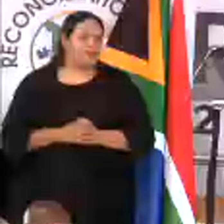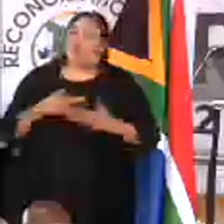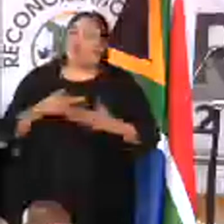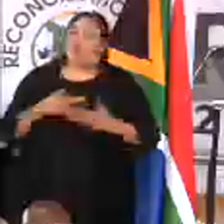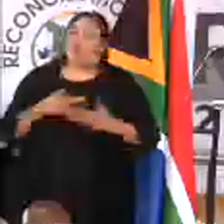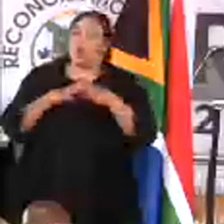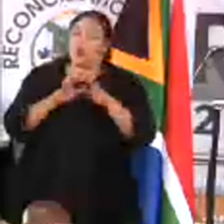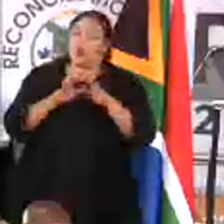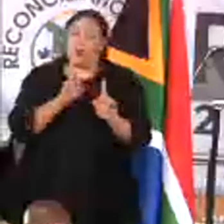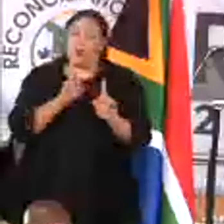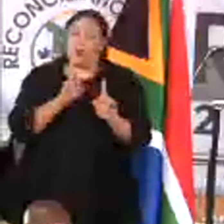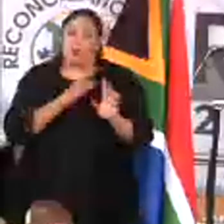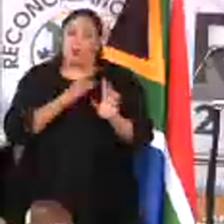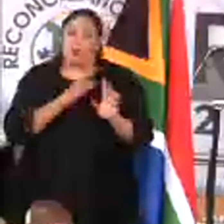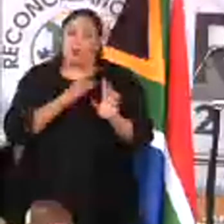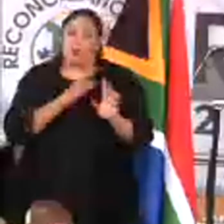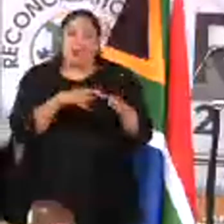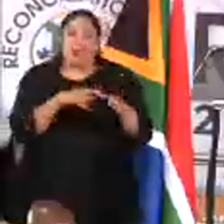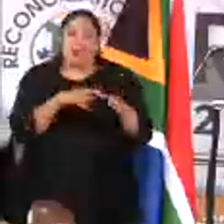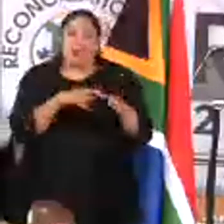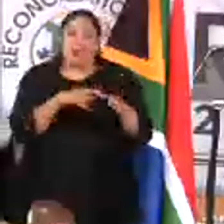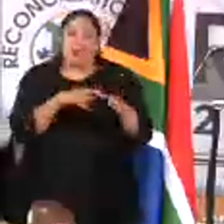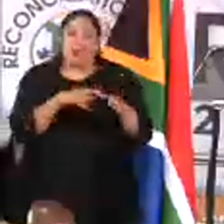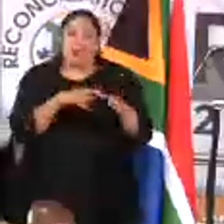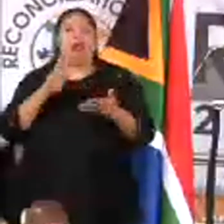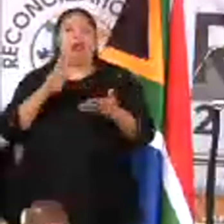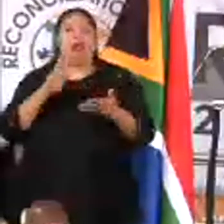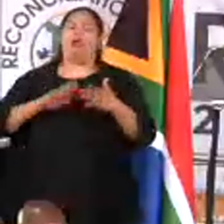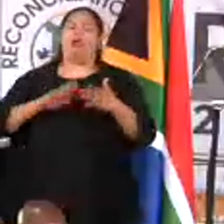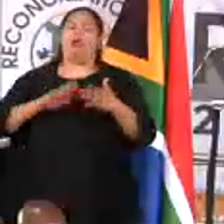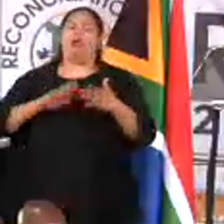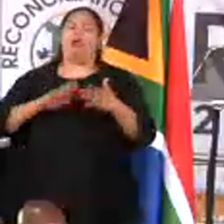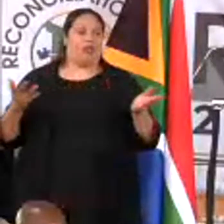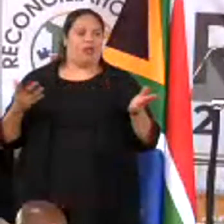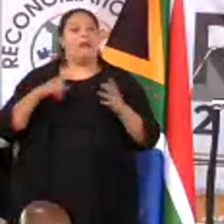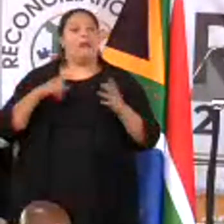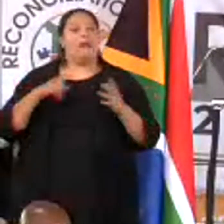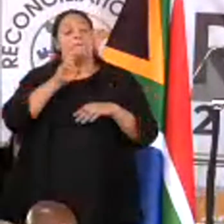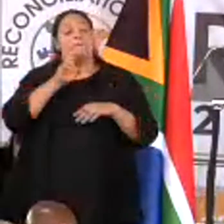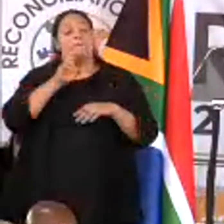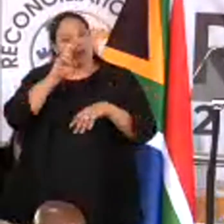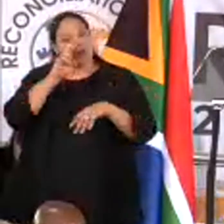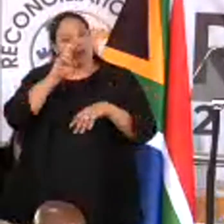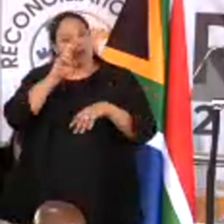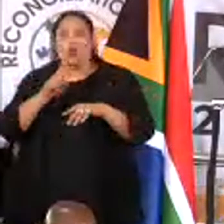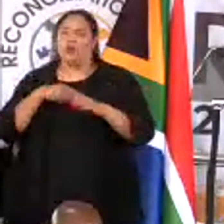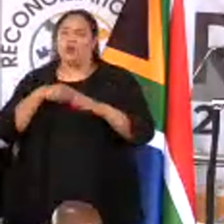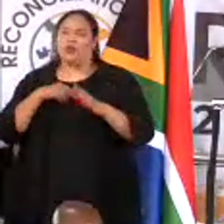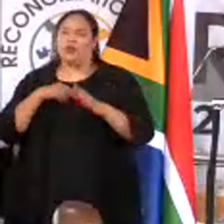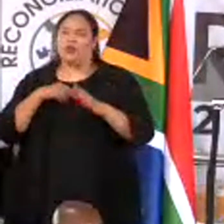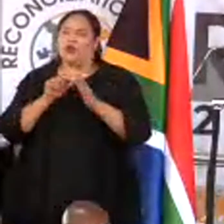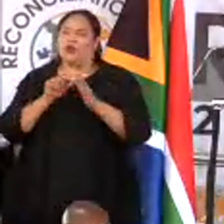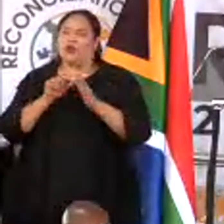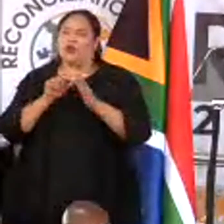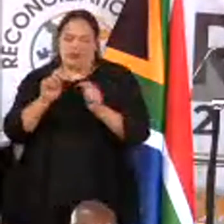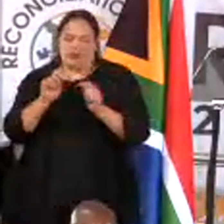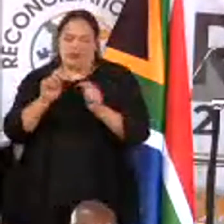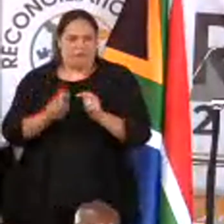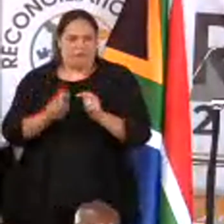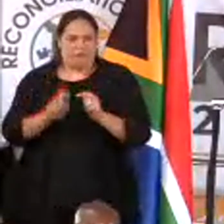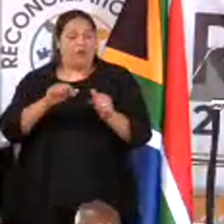Reconciliation itself is not a symbolic act. It requires a fundamental transformation